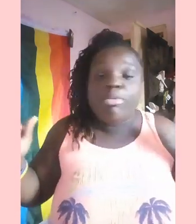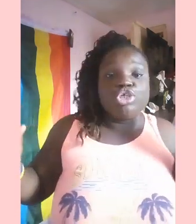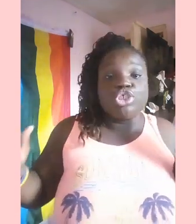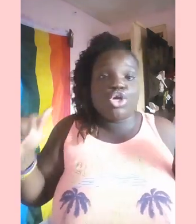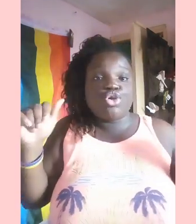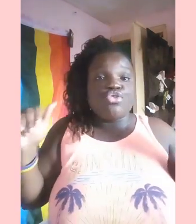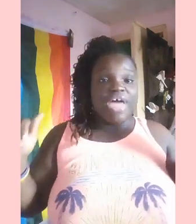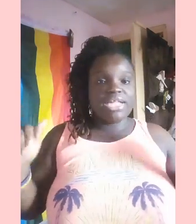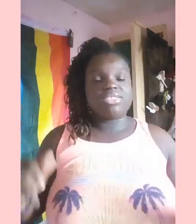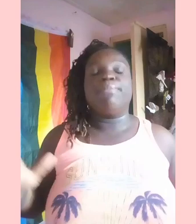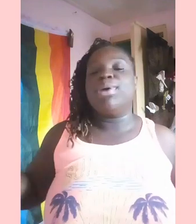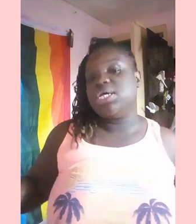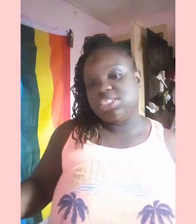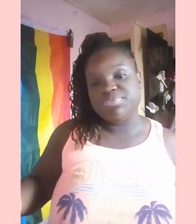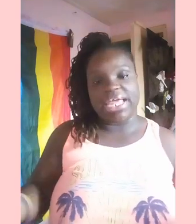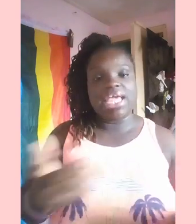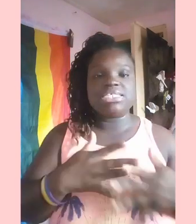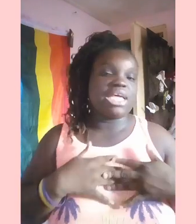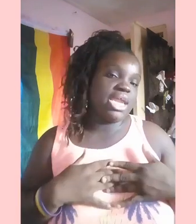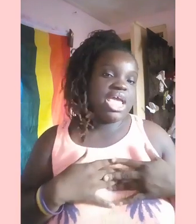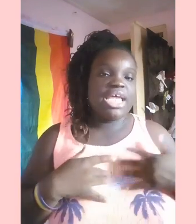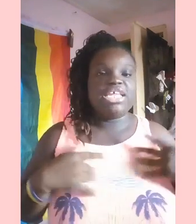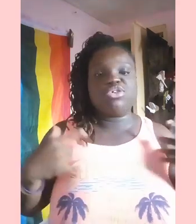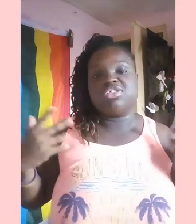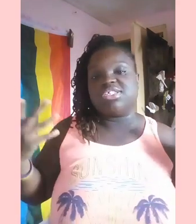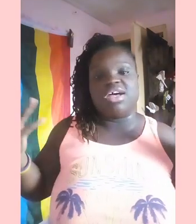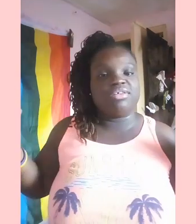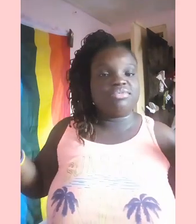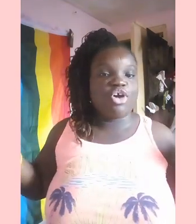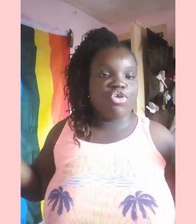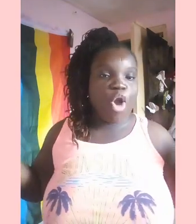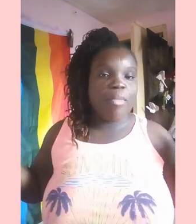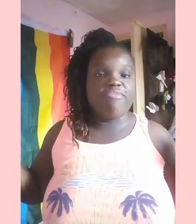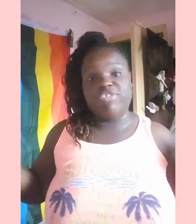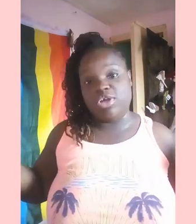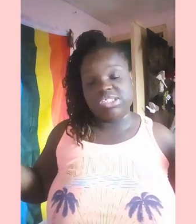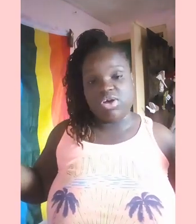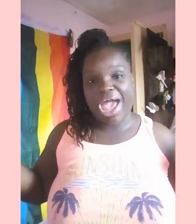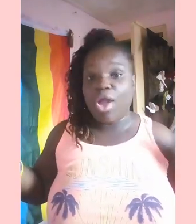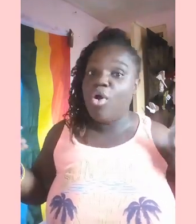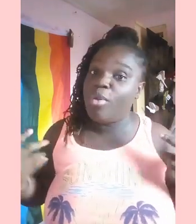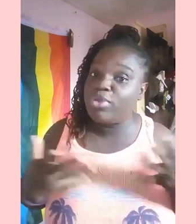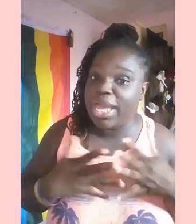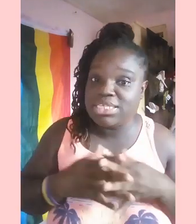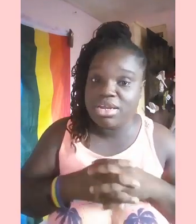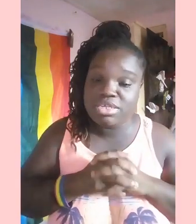going to show you that. But, like I said, this was just a hurry come up video. So, I hope you guys learned